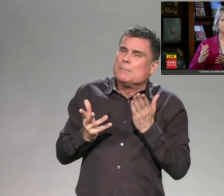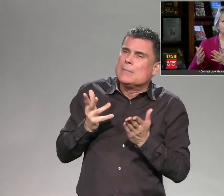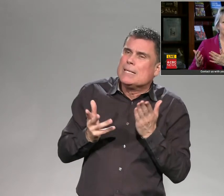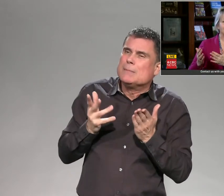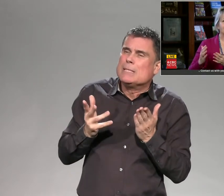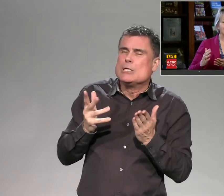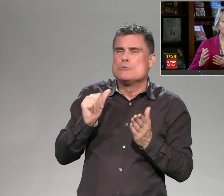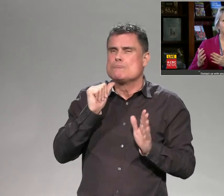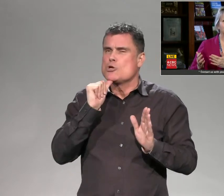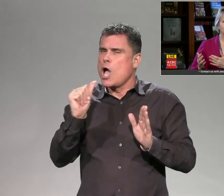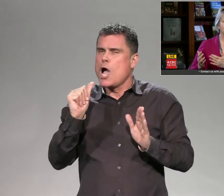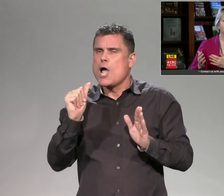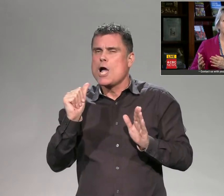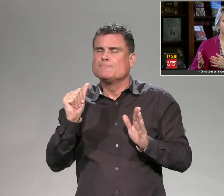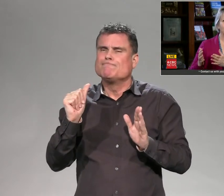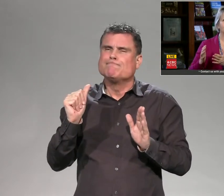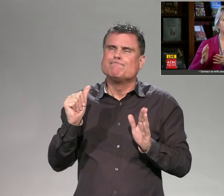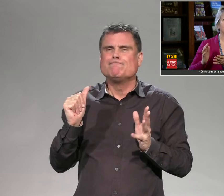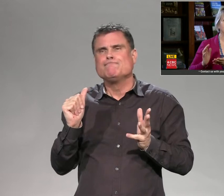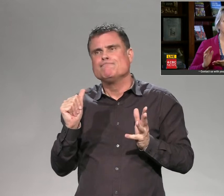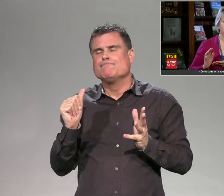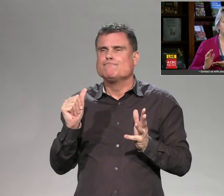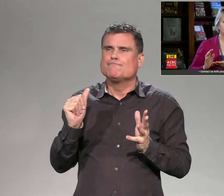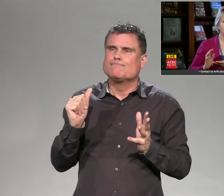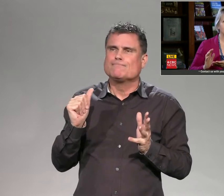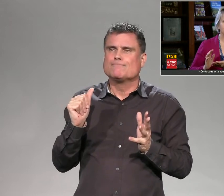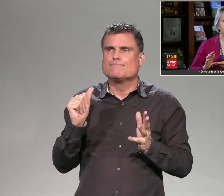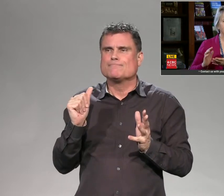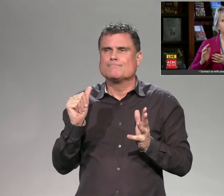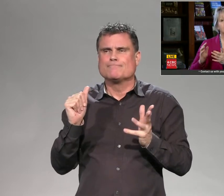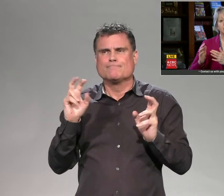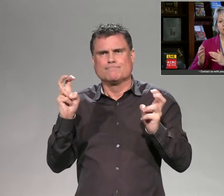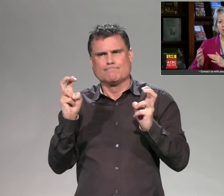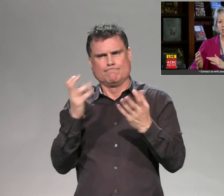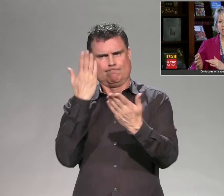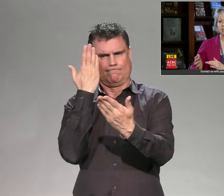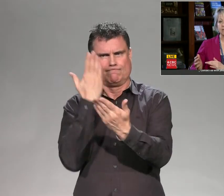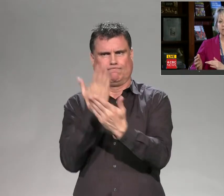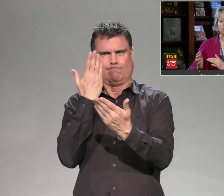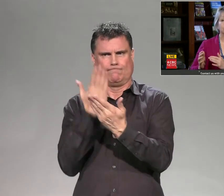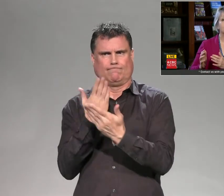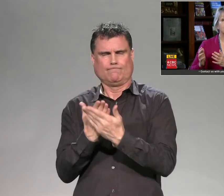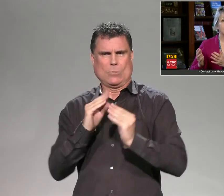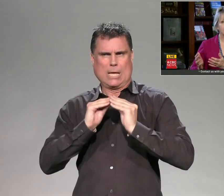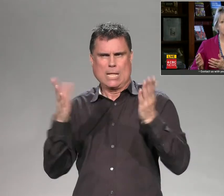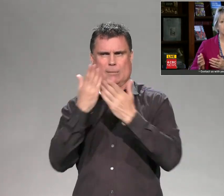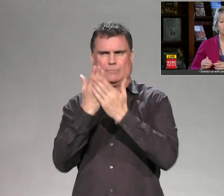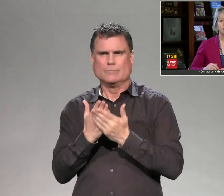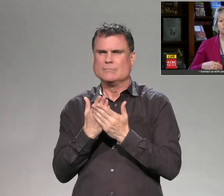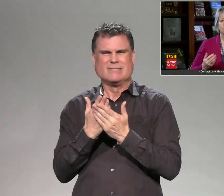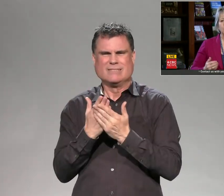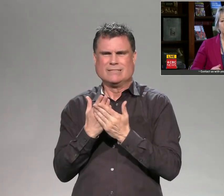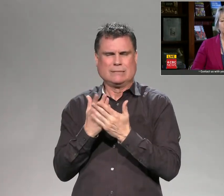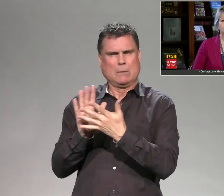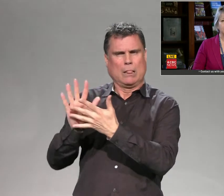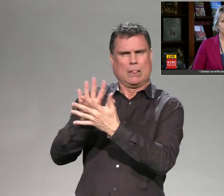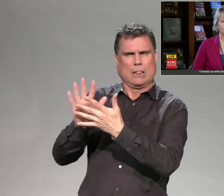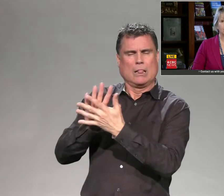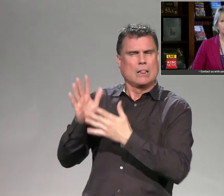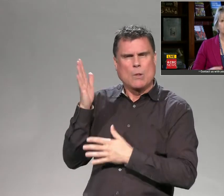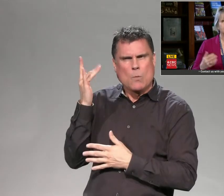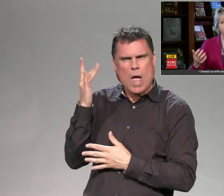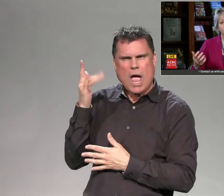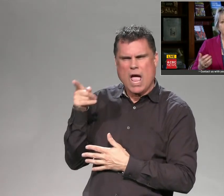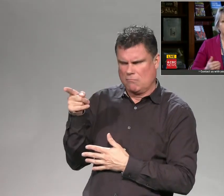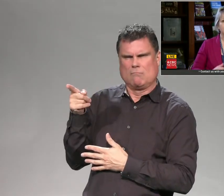a clinical study that allows you to tell whether that is the medication that's making a difference or something else. So they all need to be